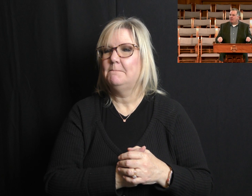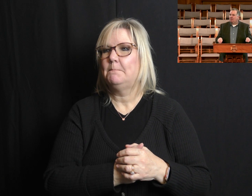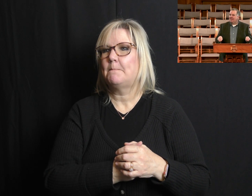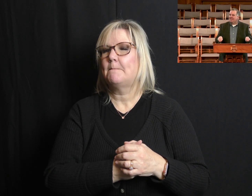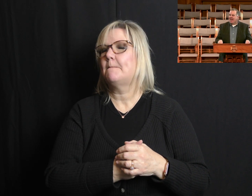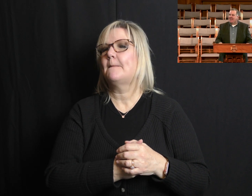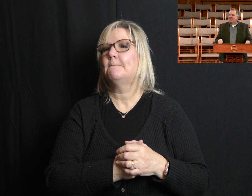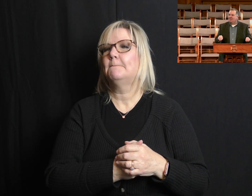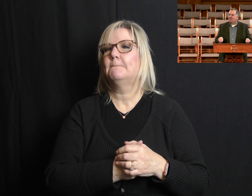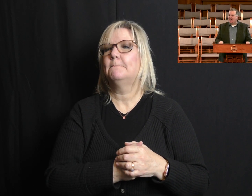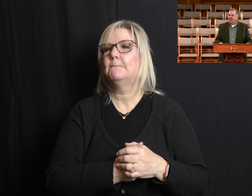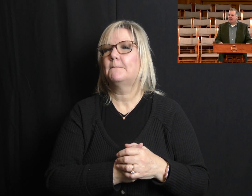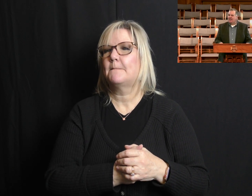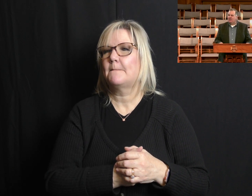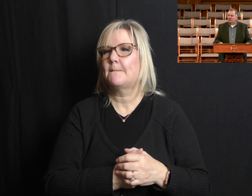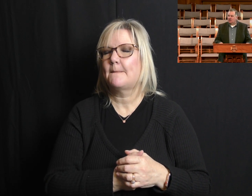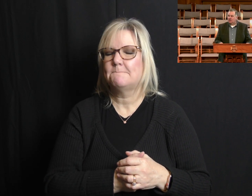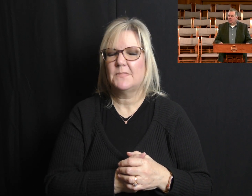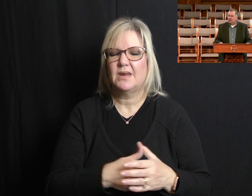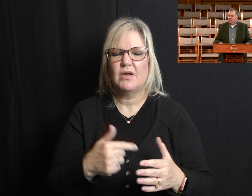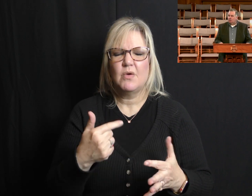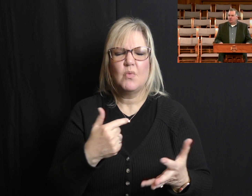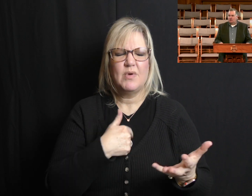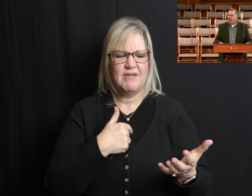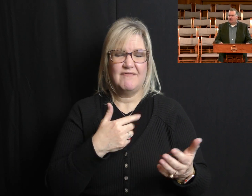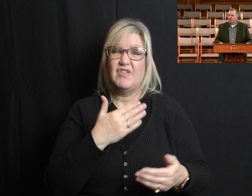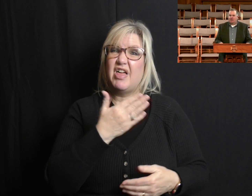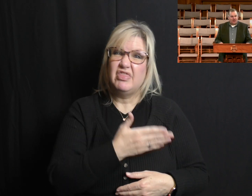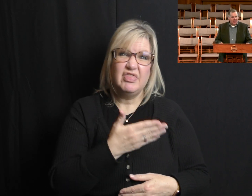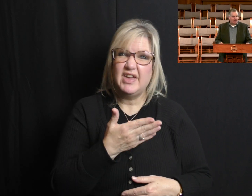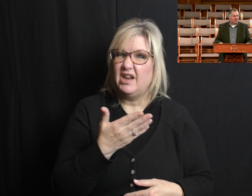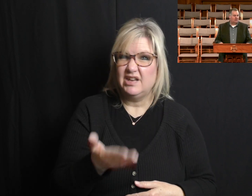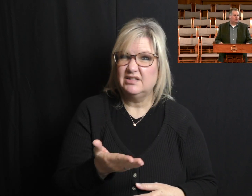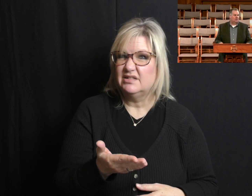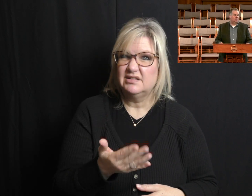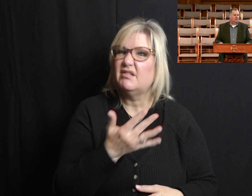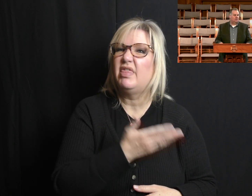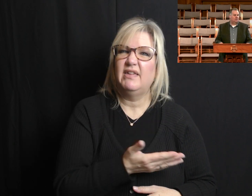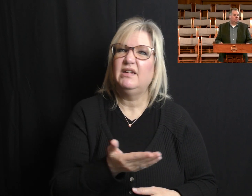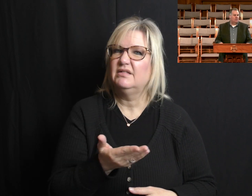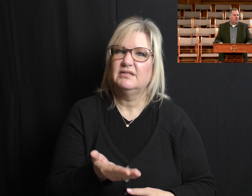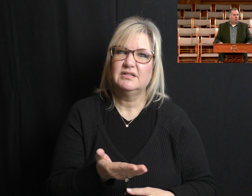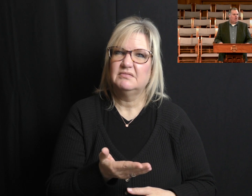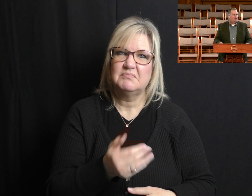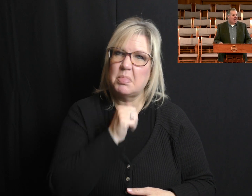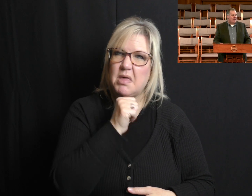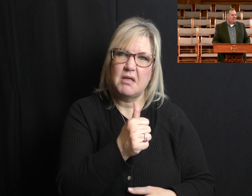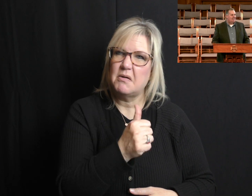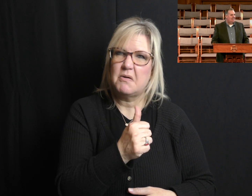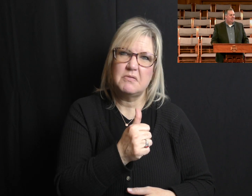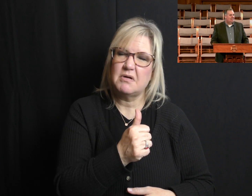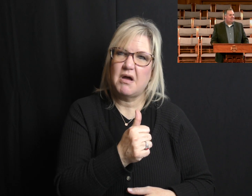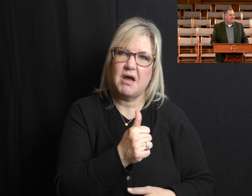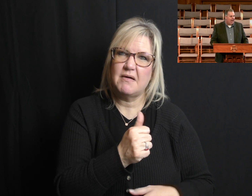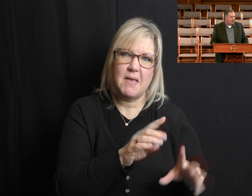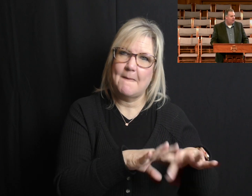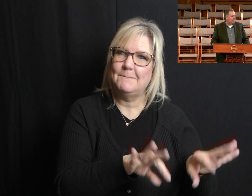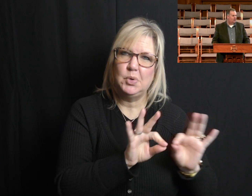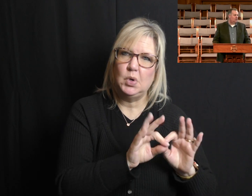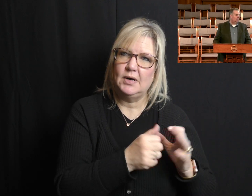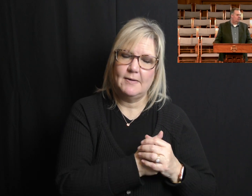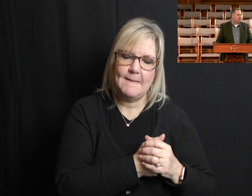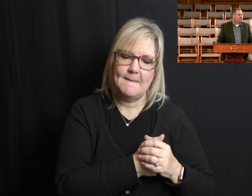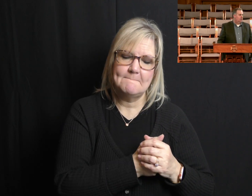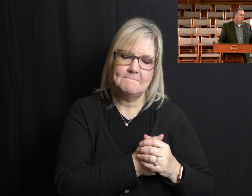We've simply taken things which are nothing but things. We've taken